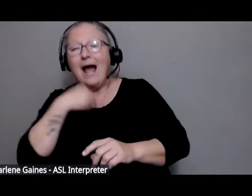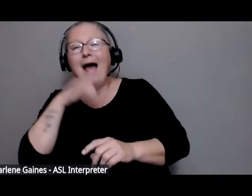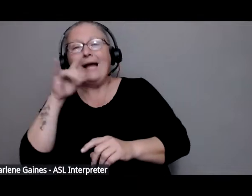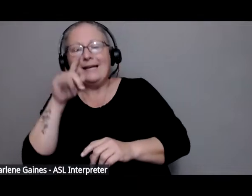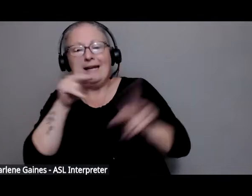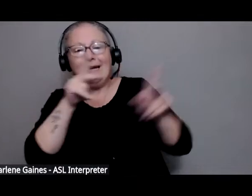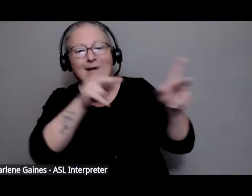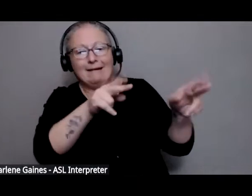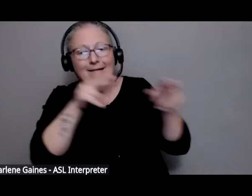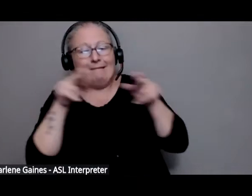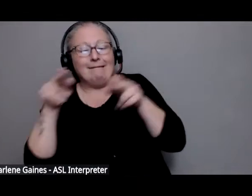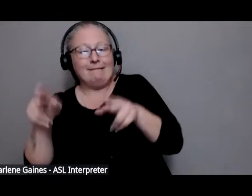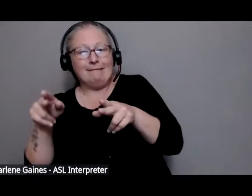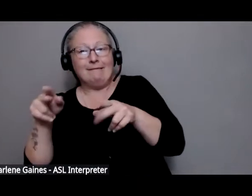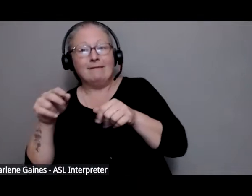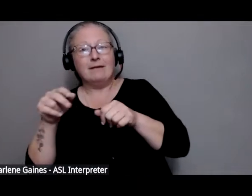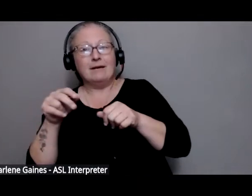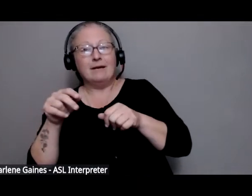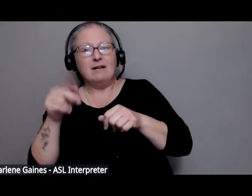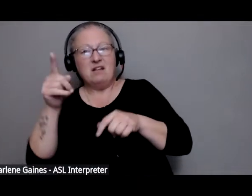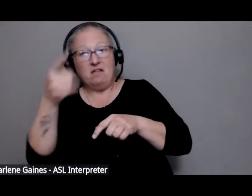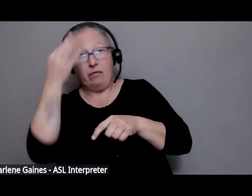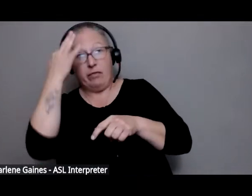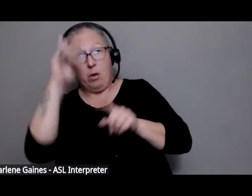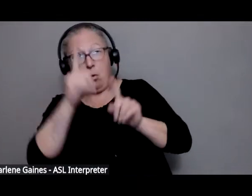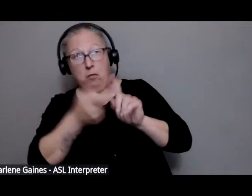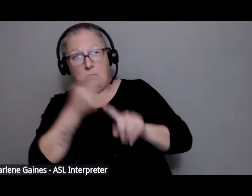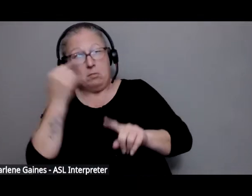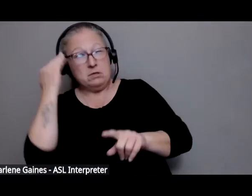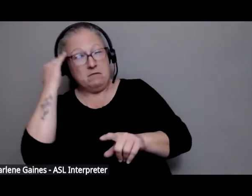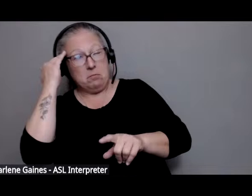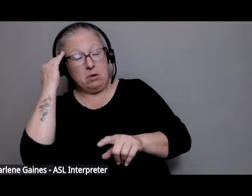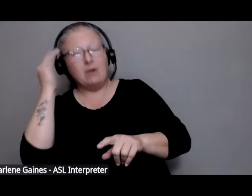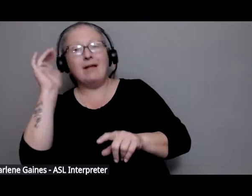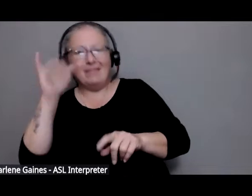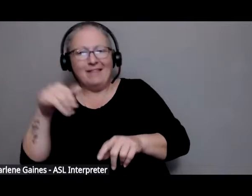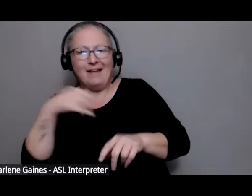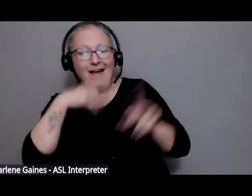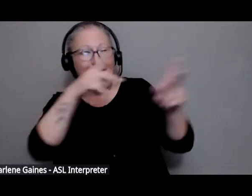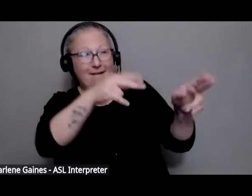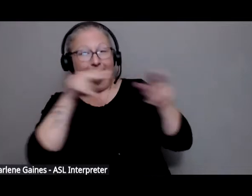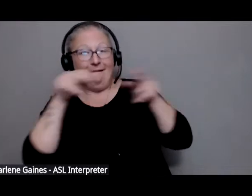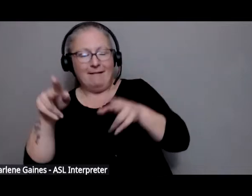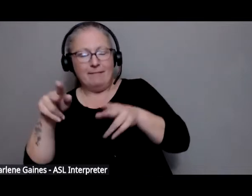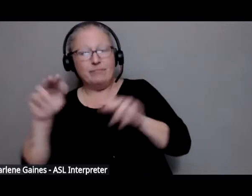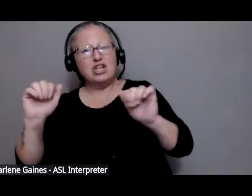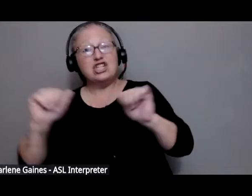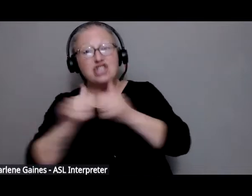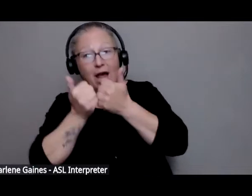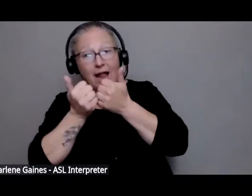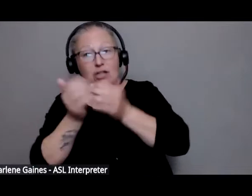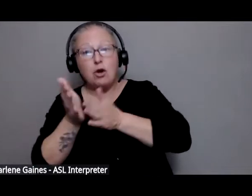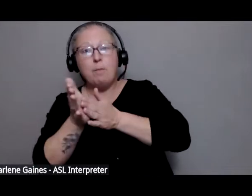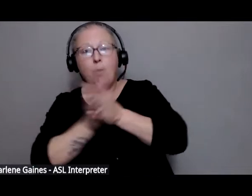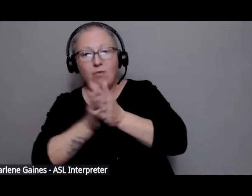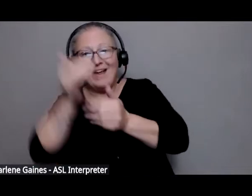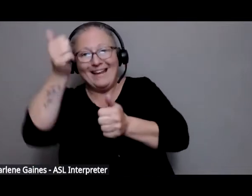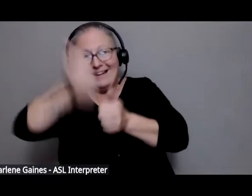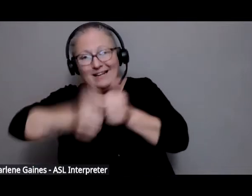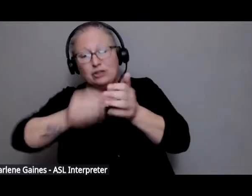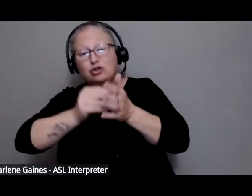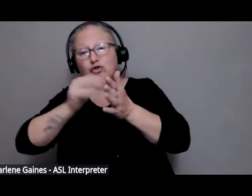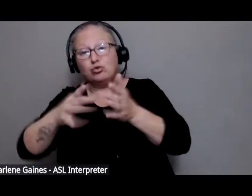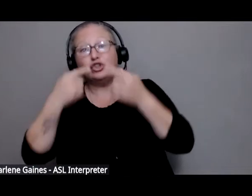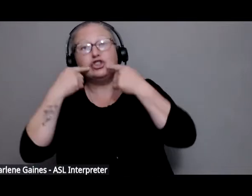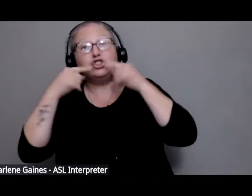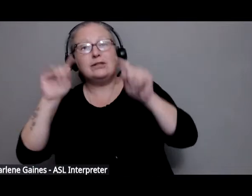this, lest you guys think, where'd this come from? It sounds familiar, which is to challenge and motivate each student to achieve their